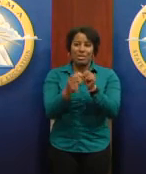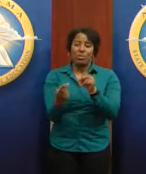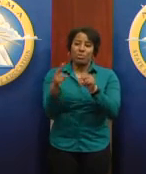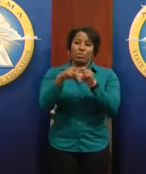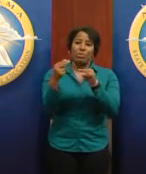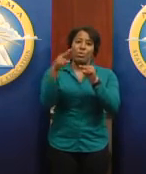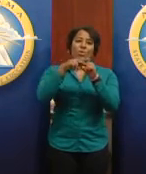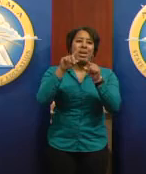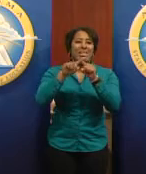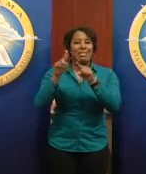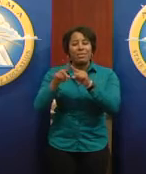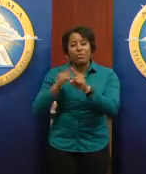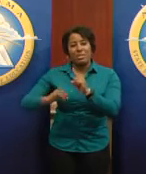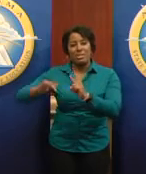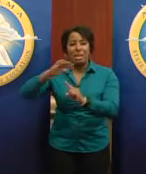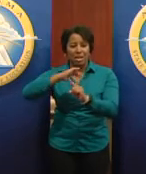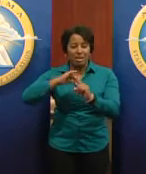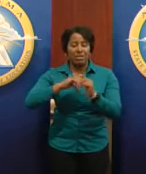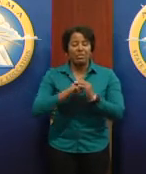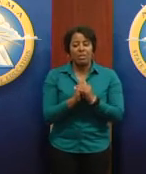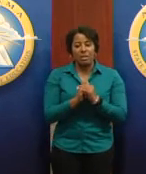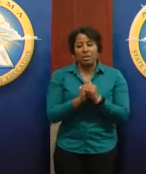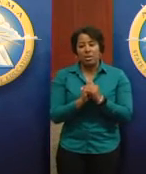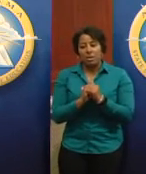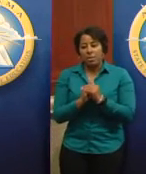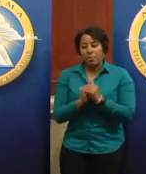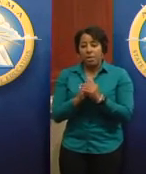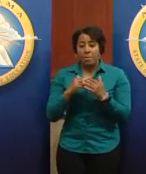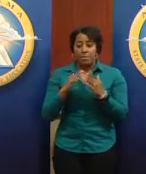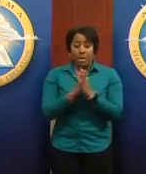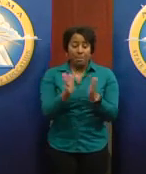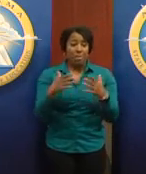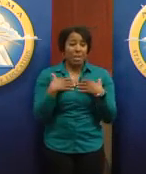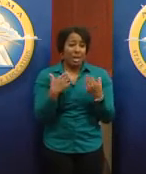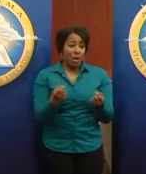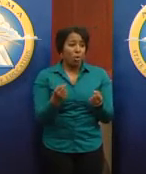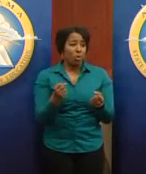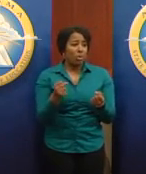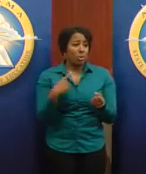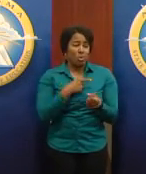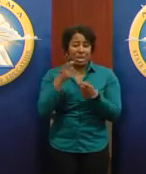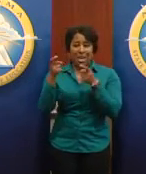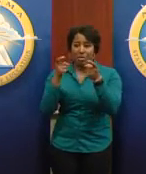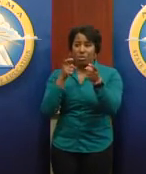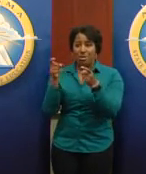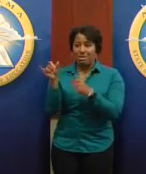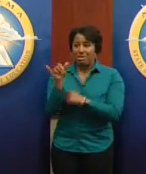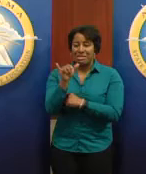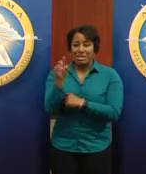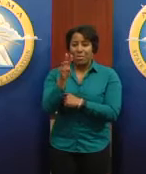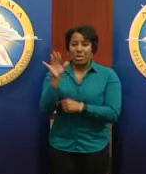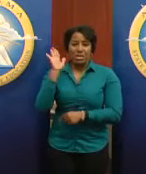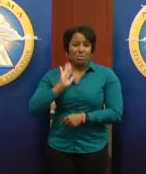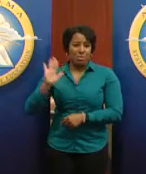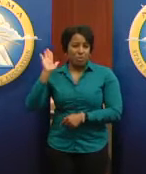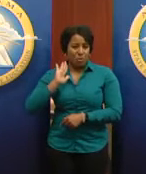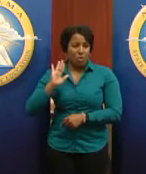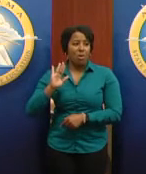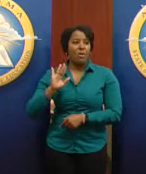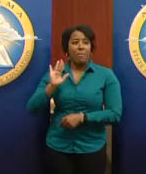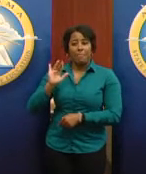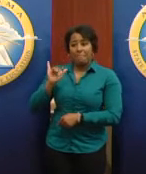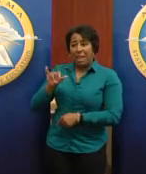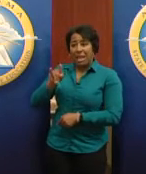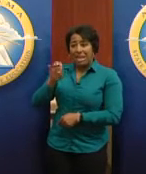many different settings. But the way we handle that in public health is the same way that we have handled that all along. We investigate that